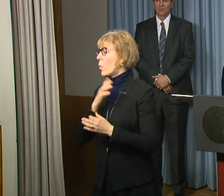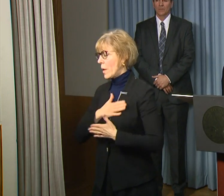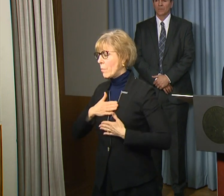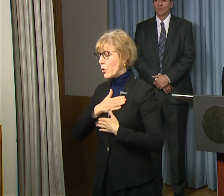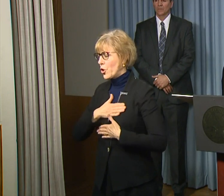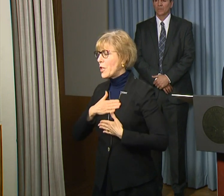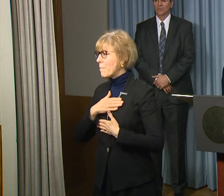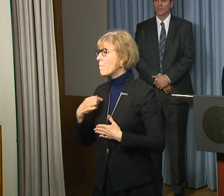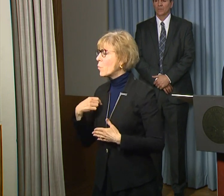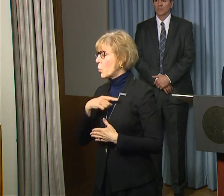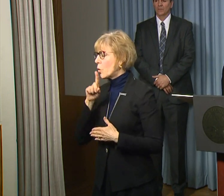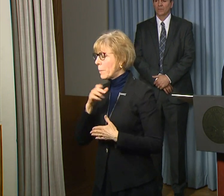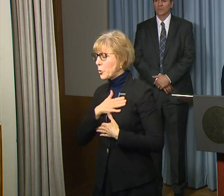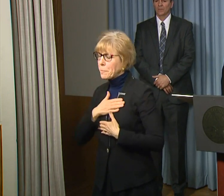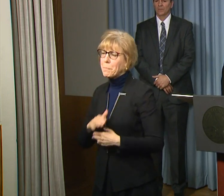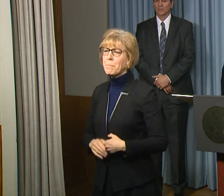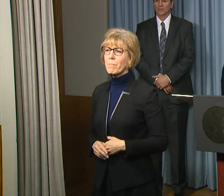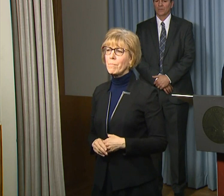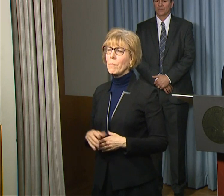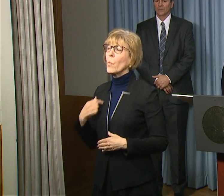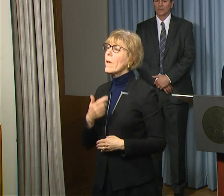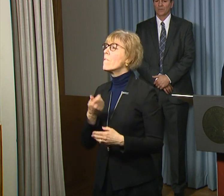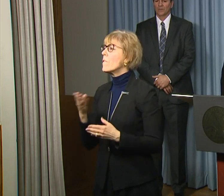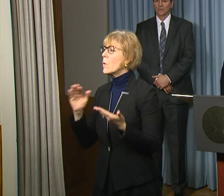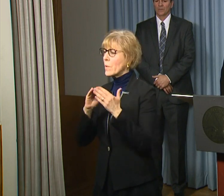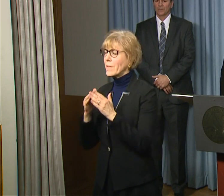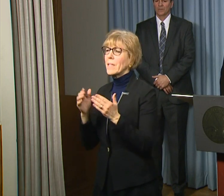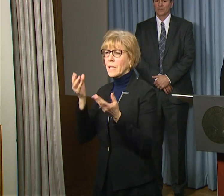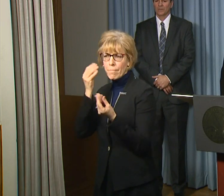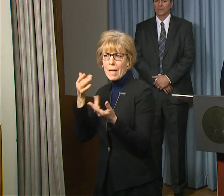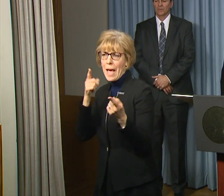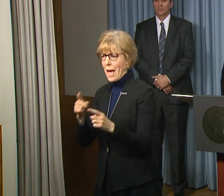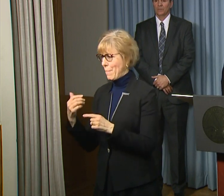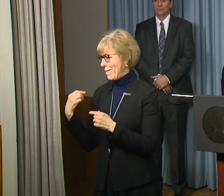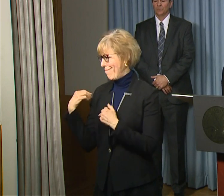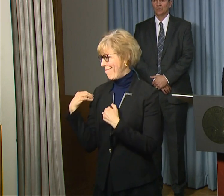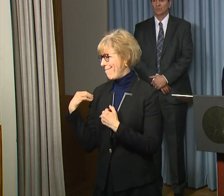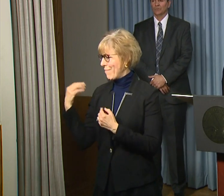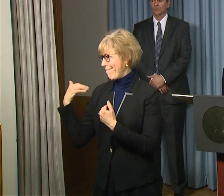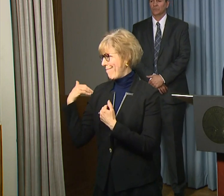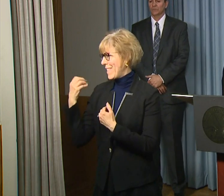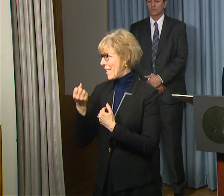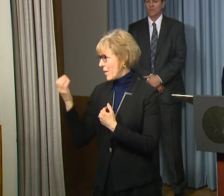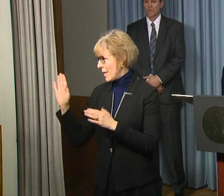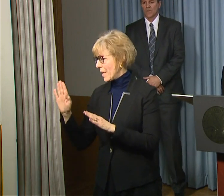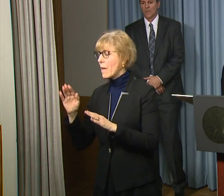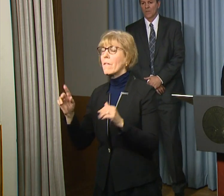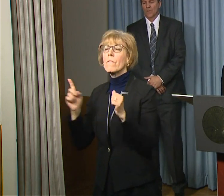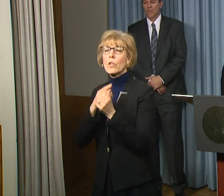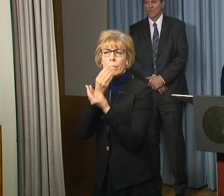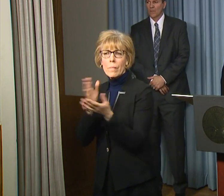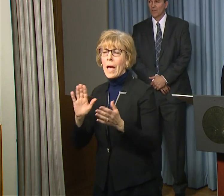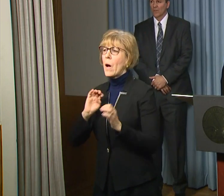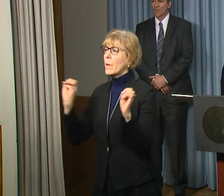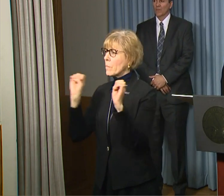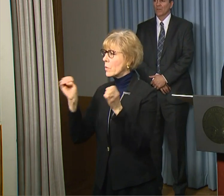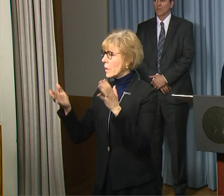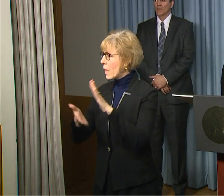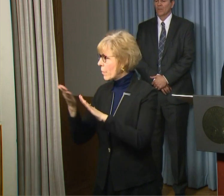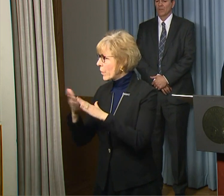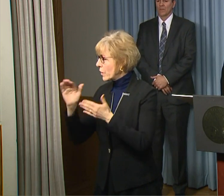us. We have a few city updates that occurred over the weekend. First, I want to remind you that our Emergency Operations